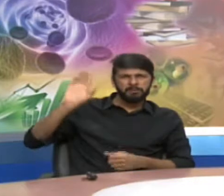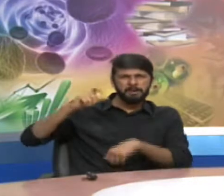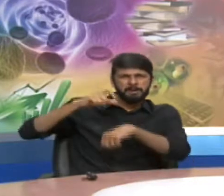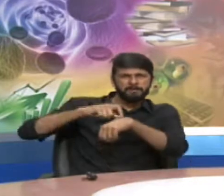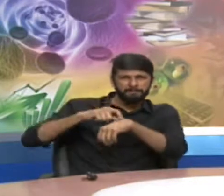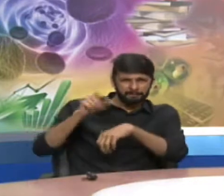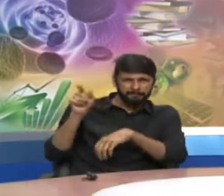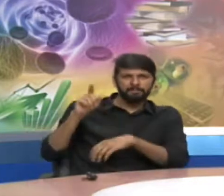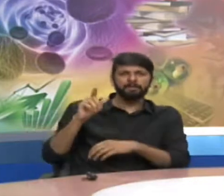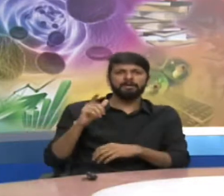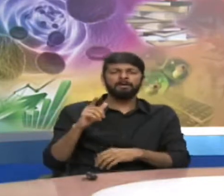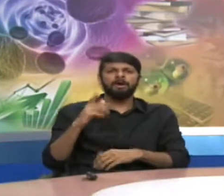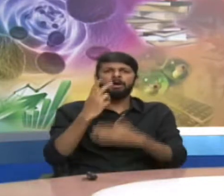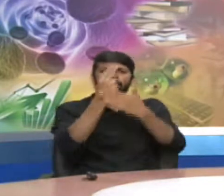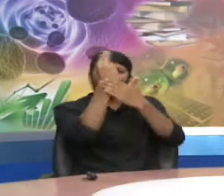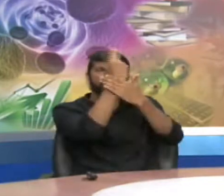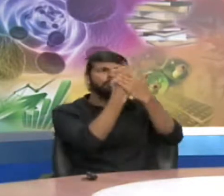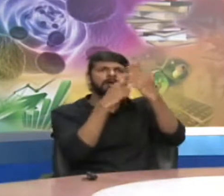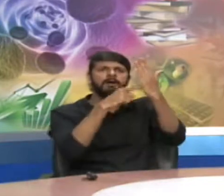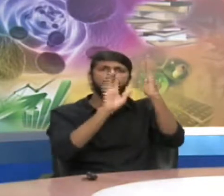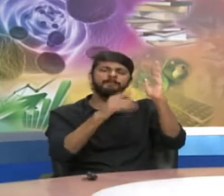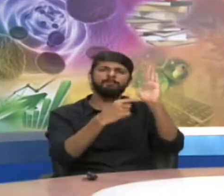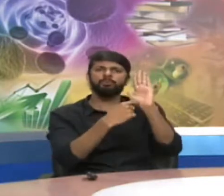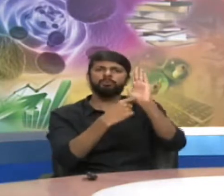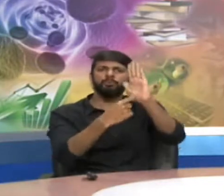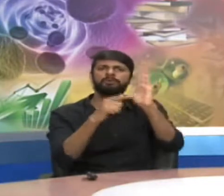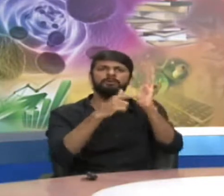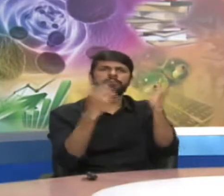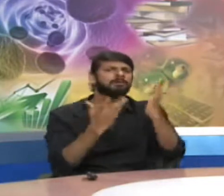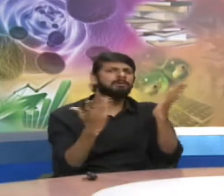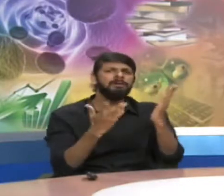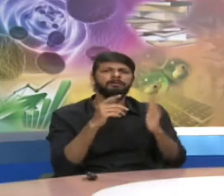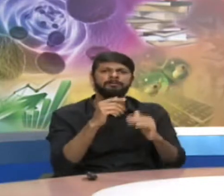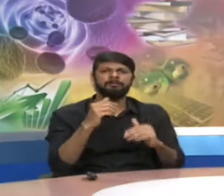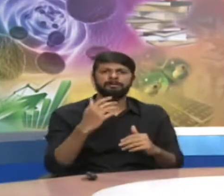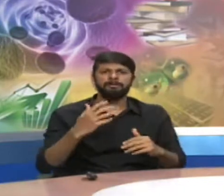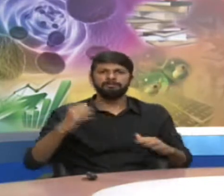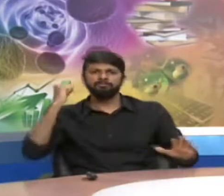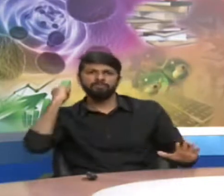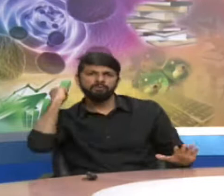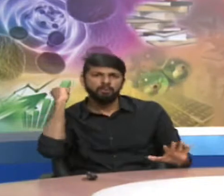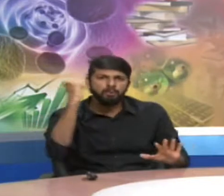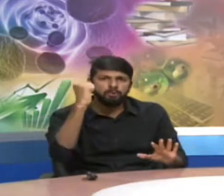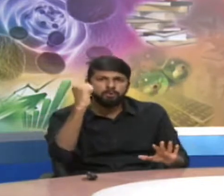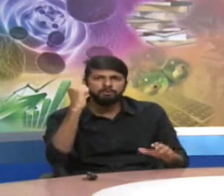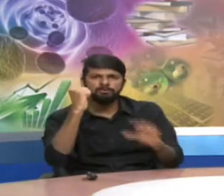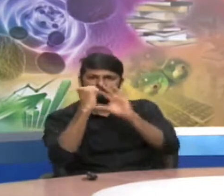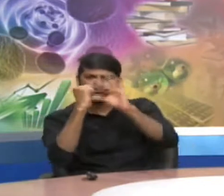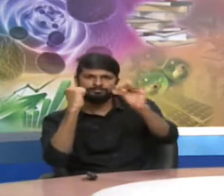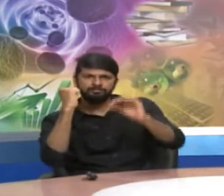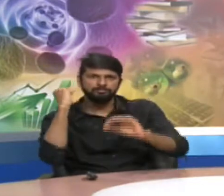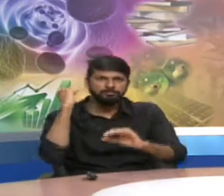Prehistoric rock paintings depicted life of early humans, that is hunting,